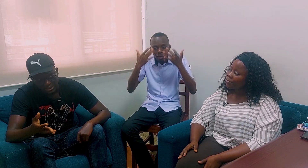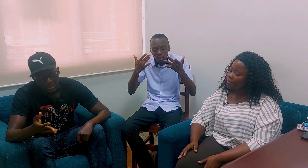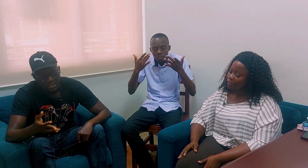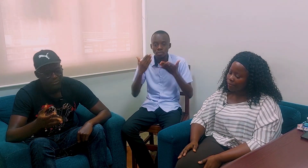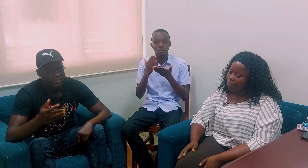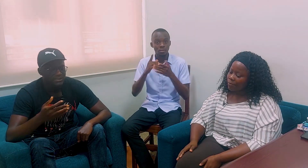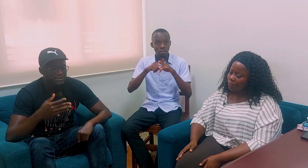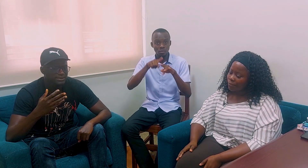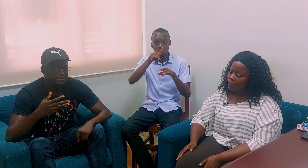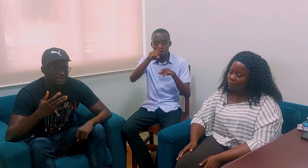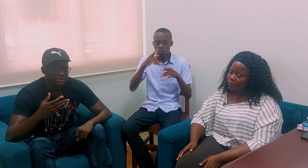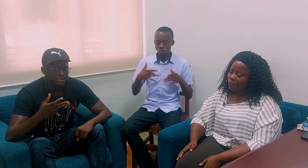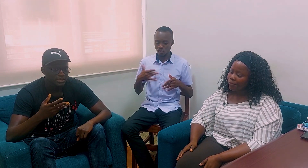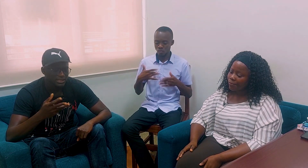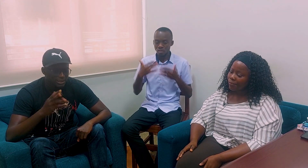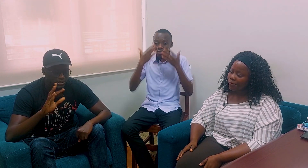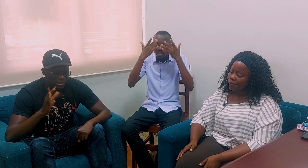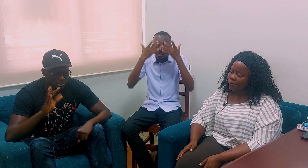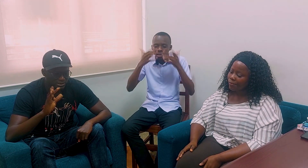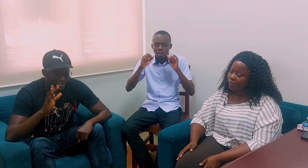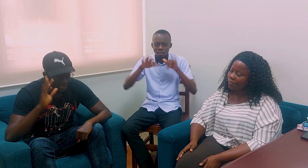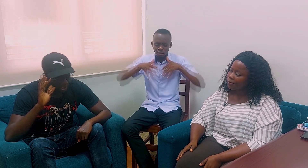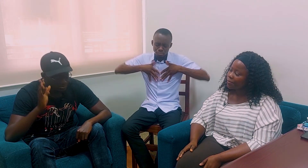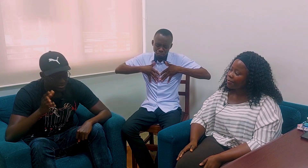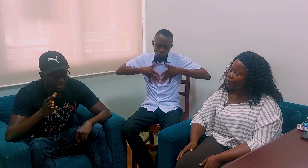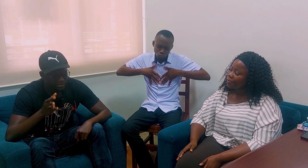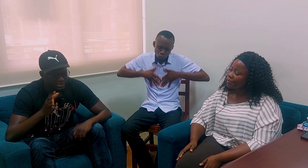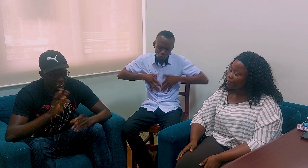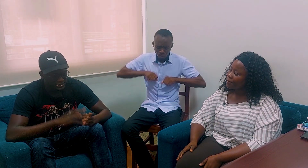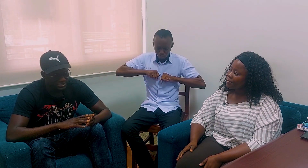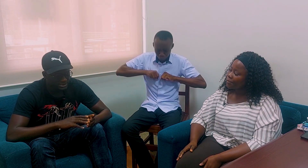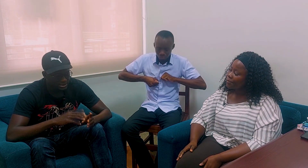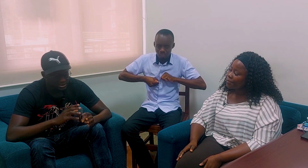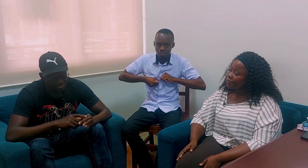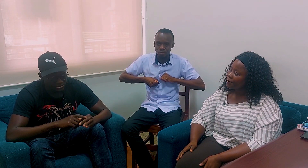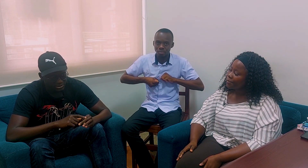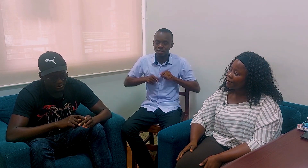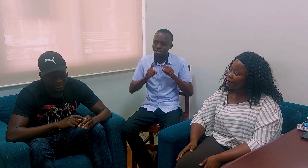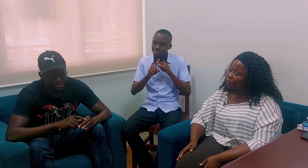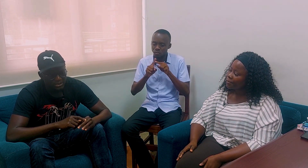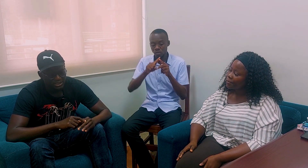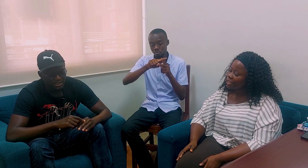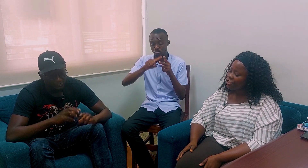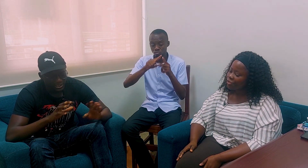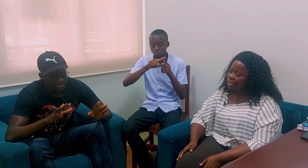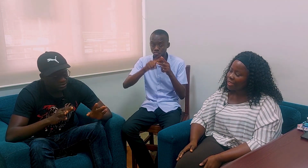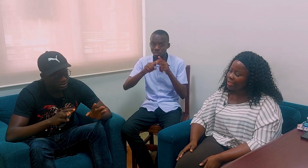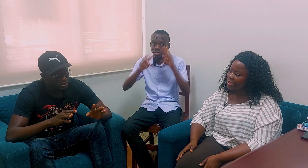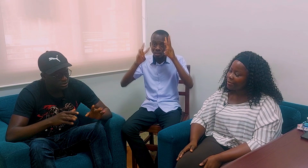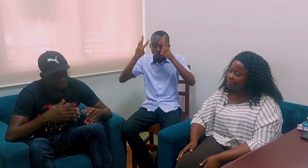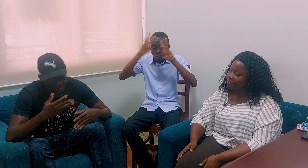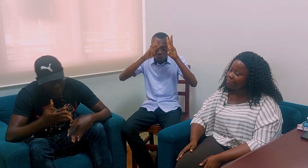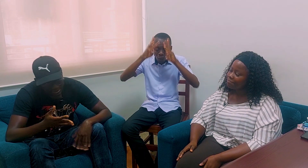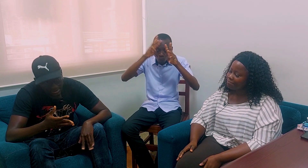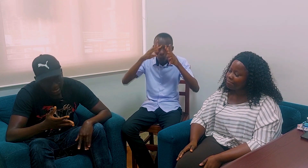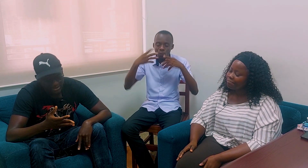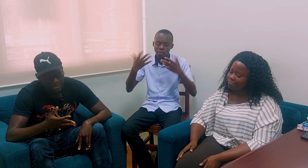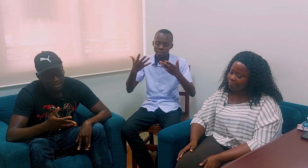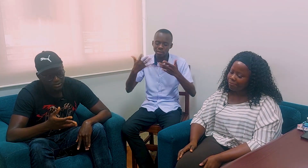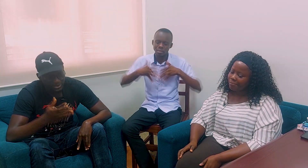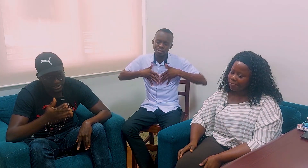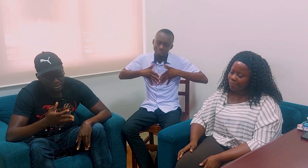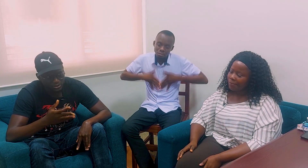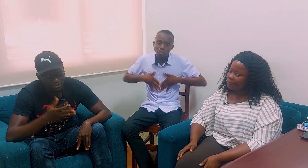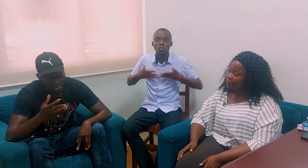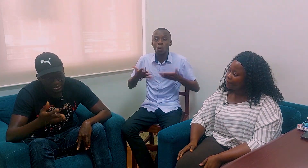depression. I think those are the two that come to mind right now, anxiety and depression, right? Everyone has a stress. Yes,